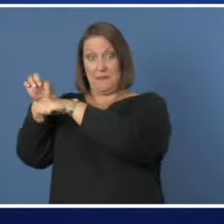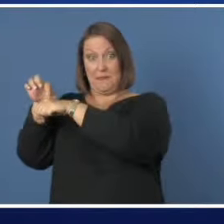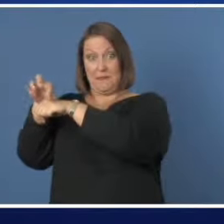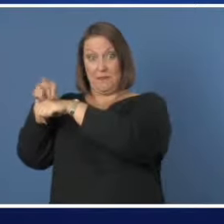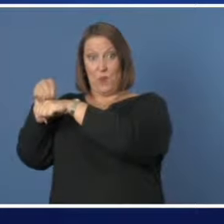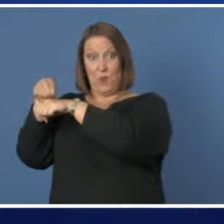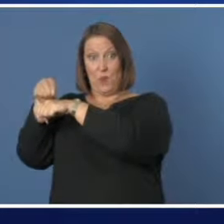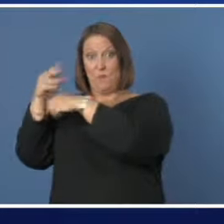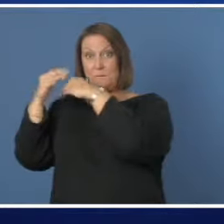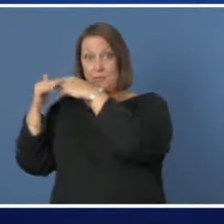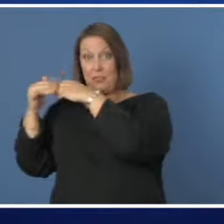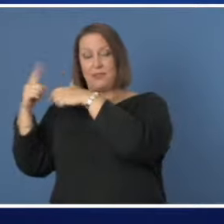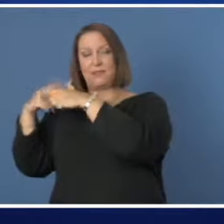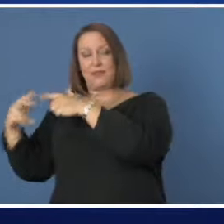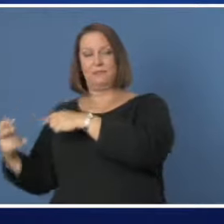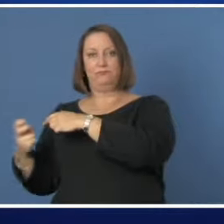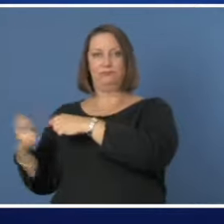rodent.